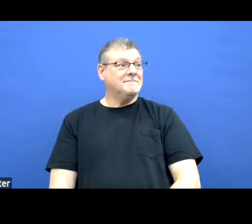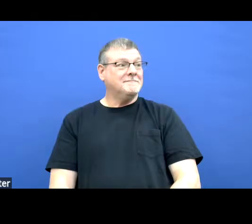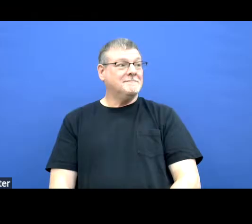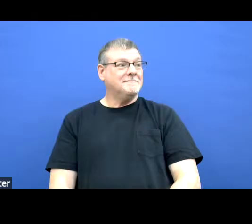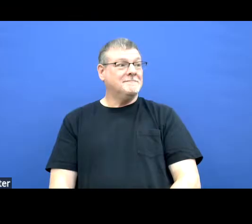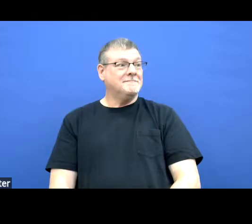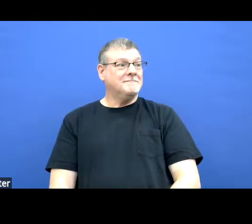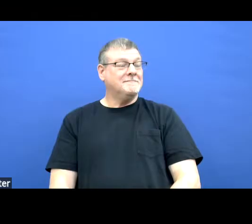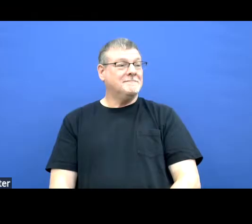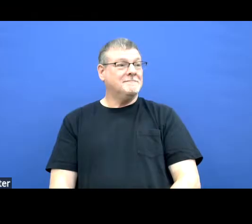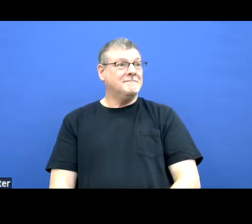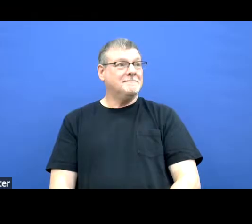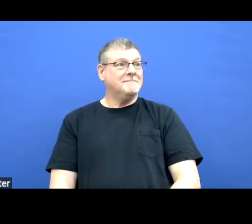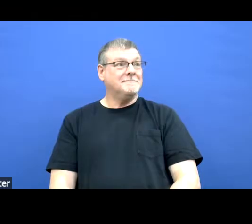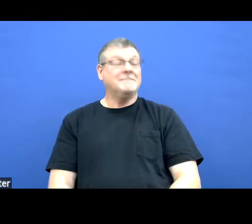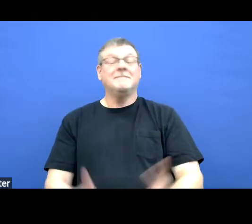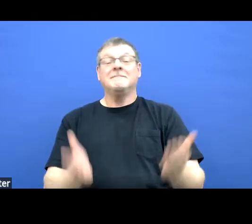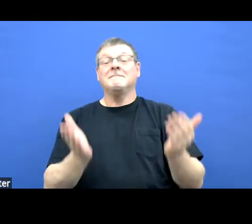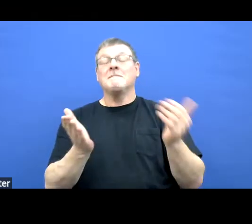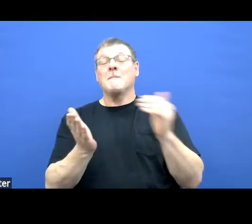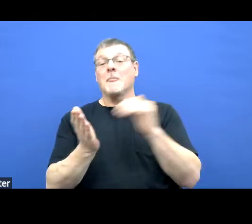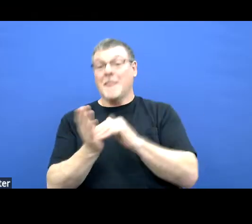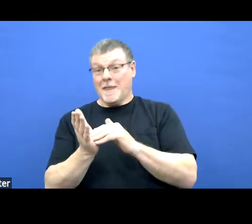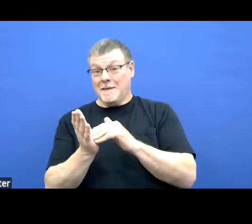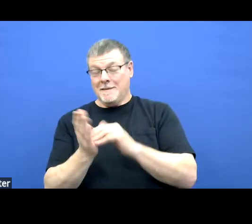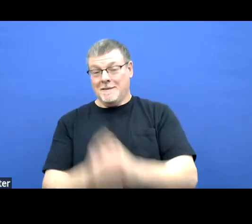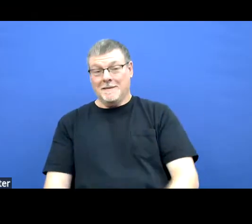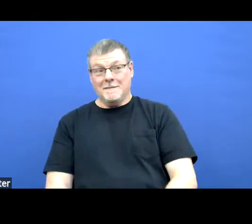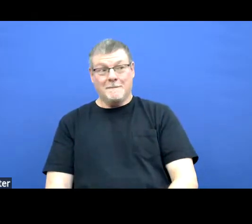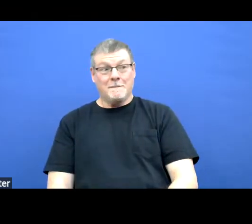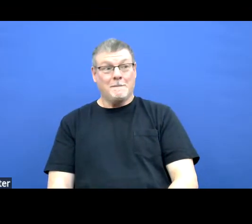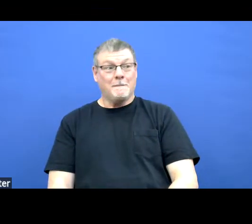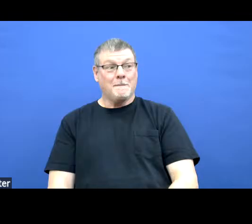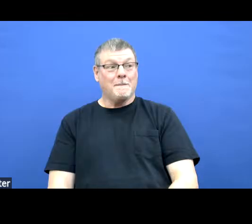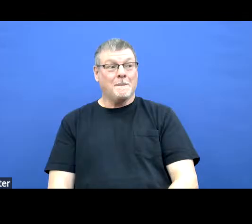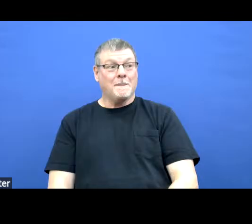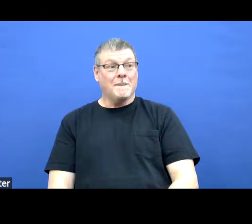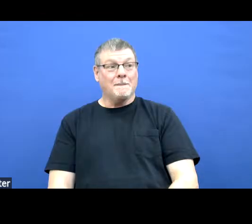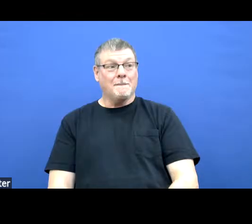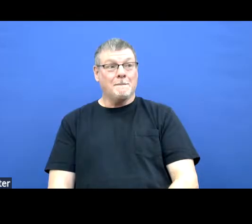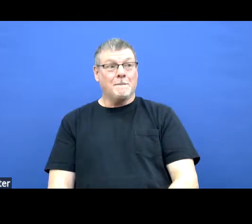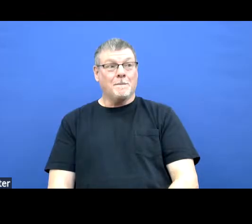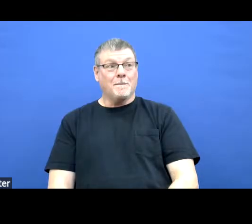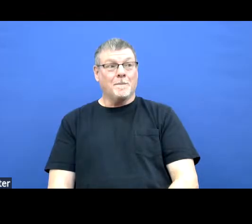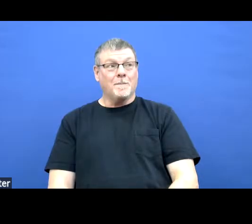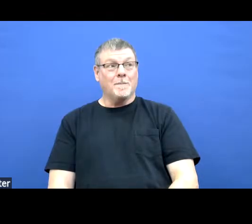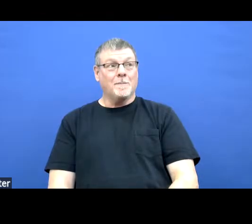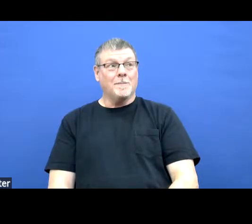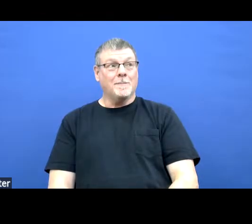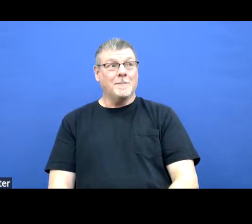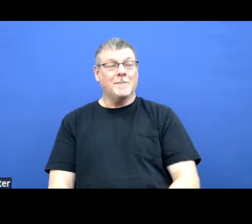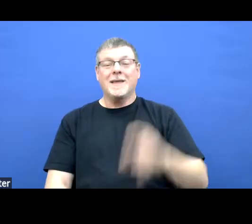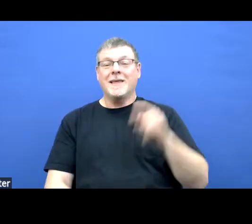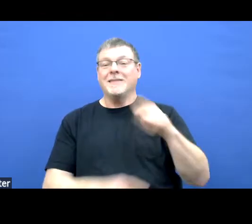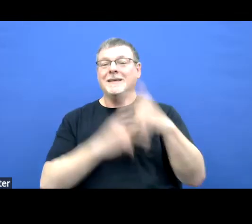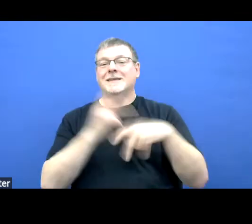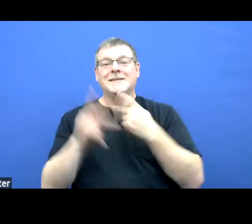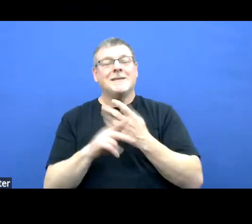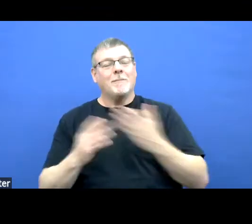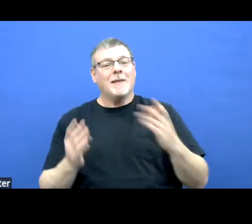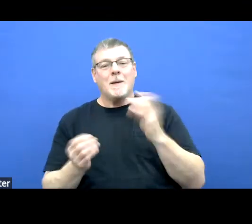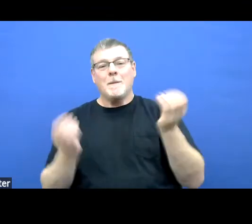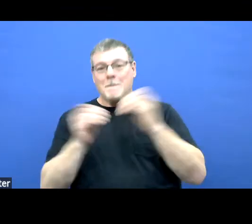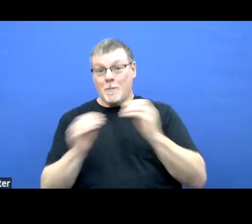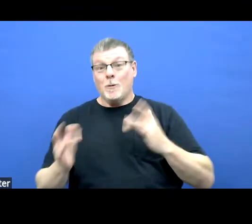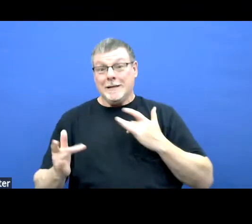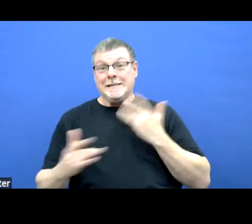So again, these type of things are some of the more